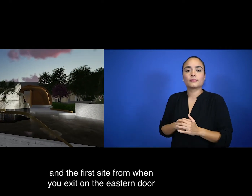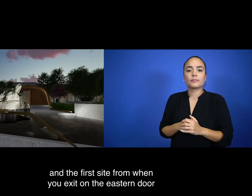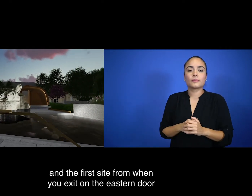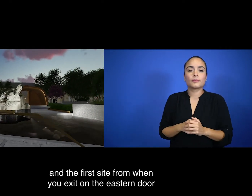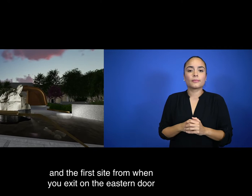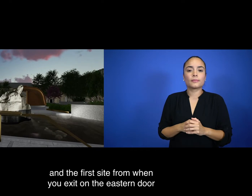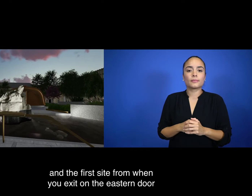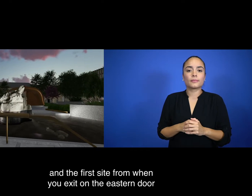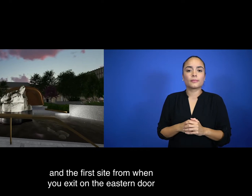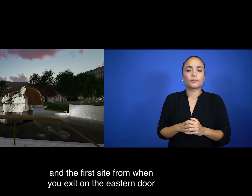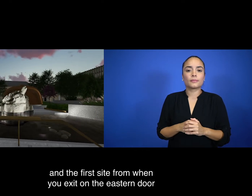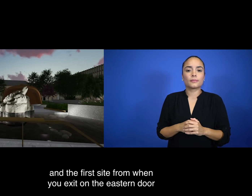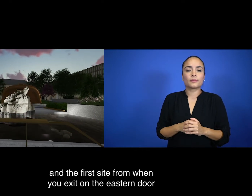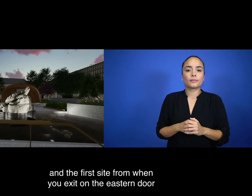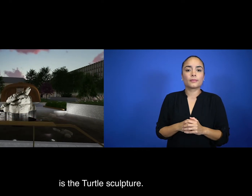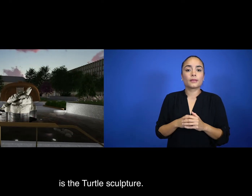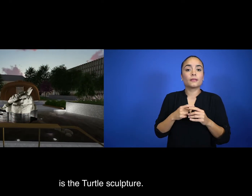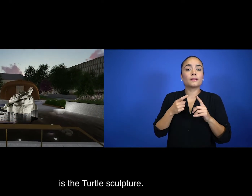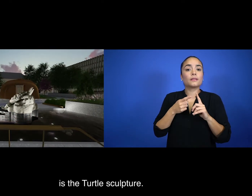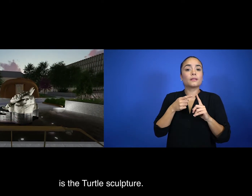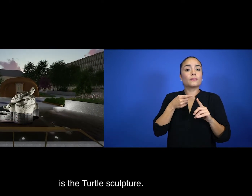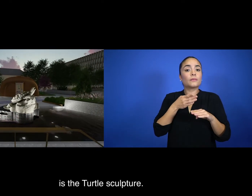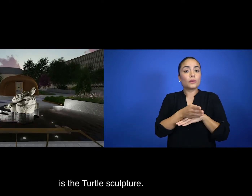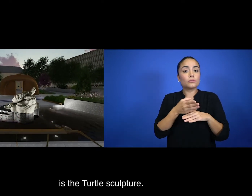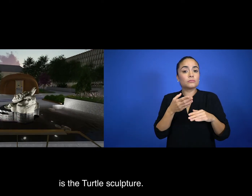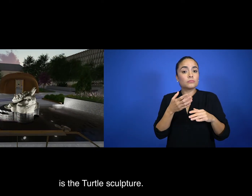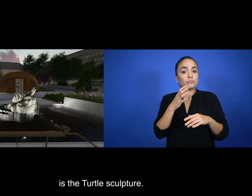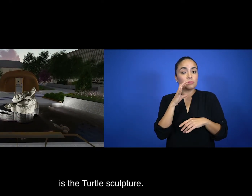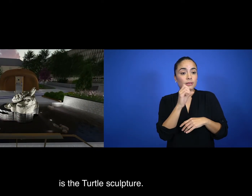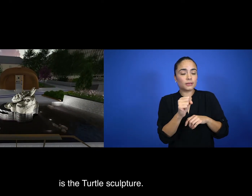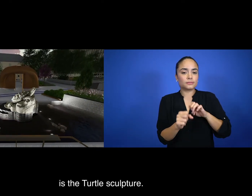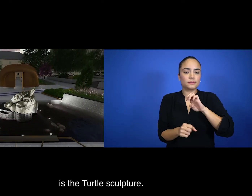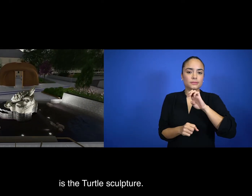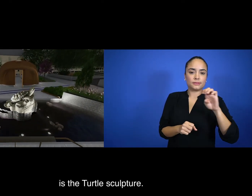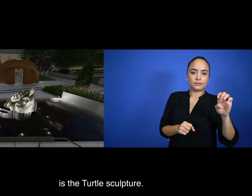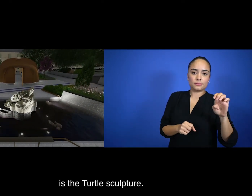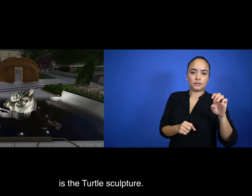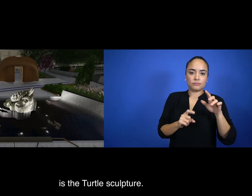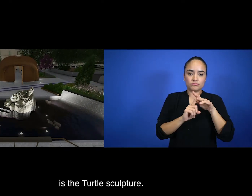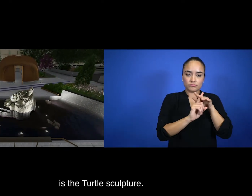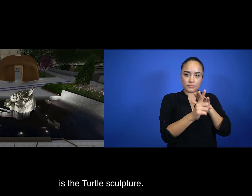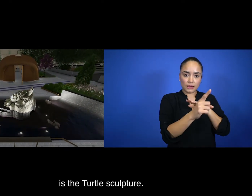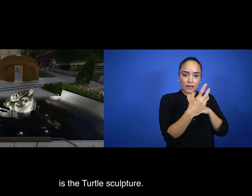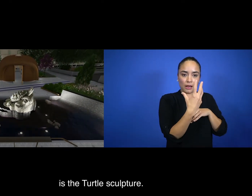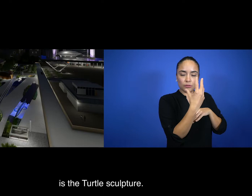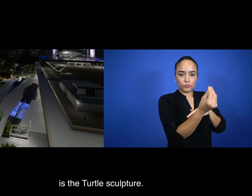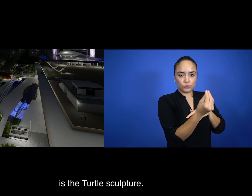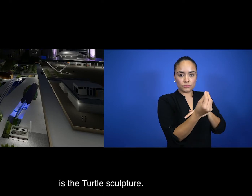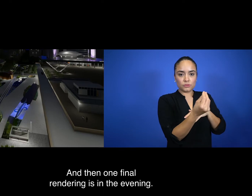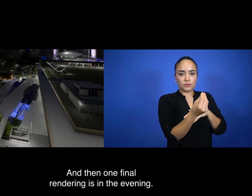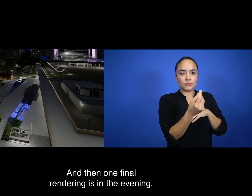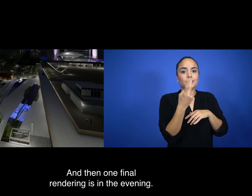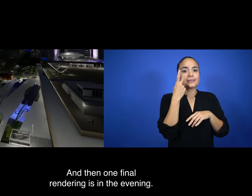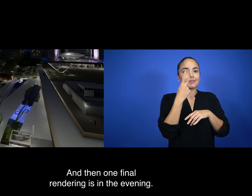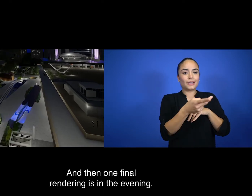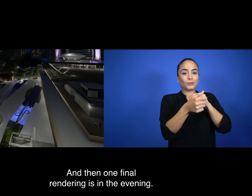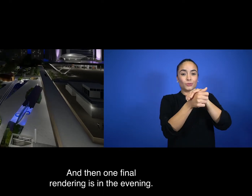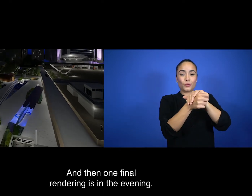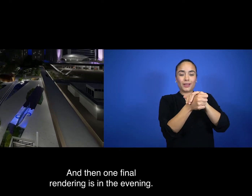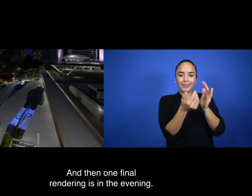when you exit on the eastern door is the turtle sculpture. And then one final